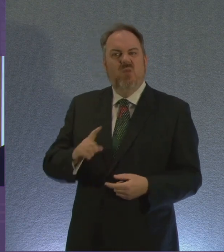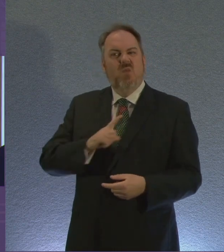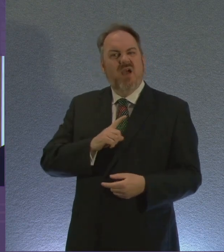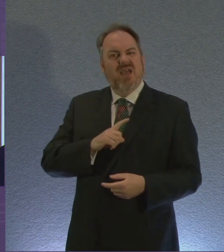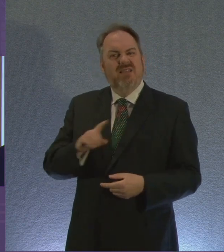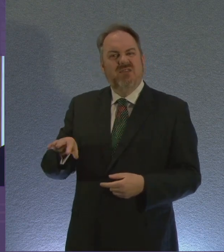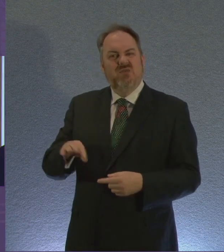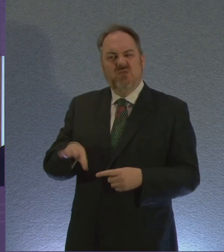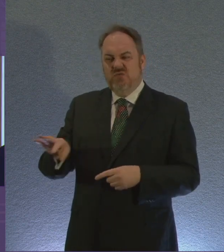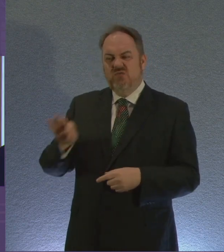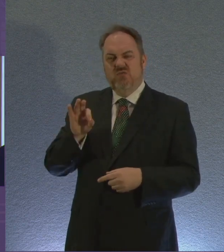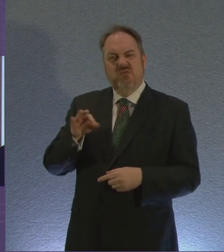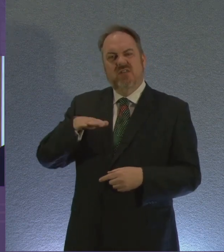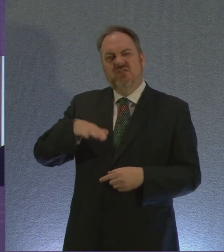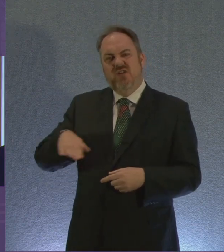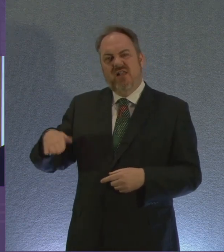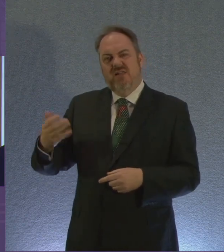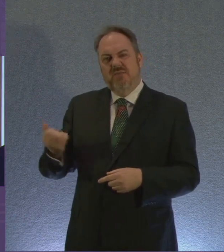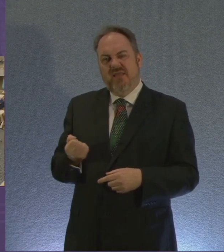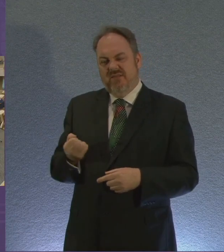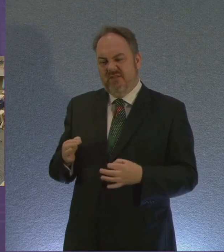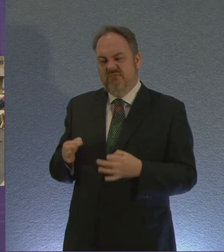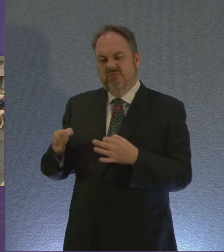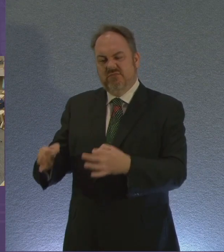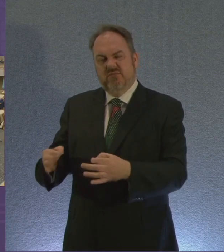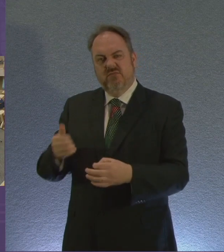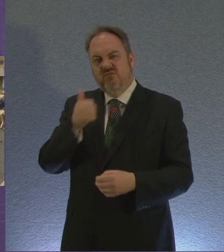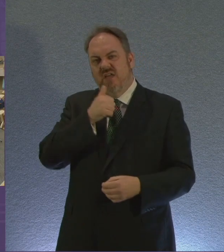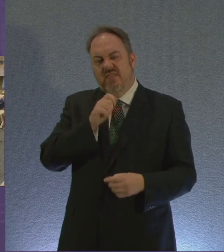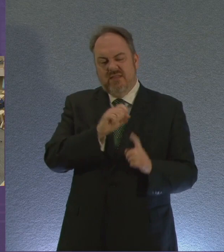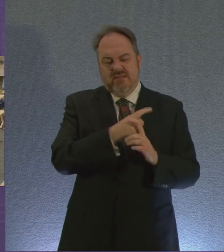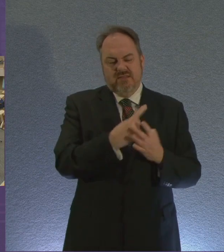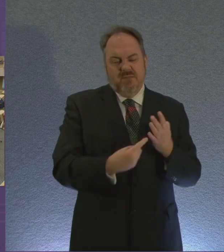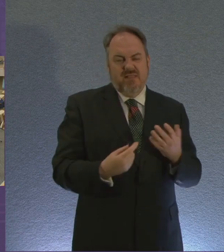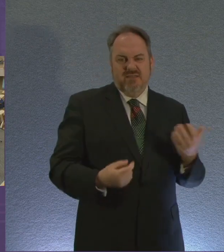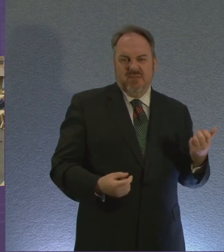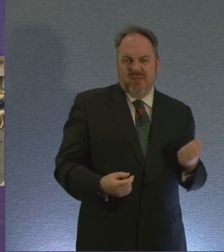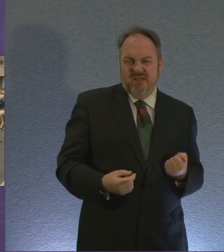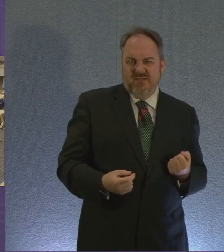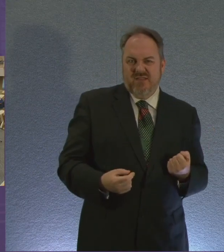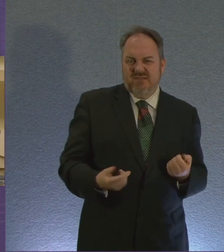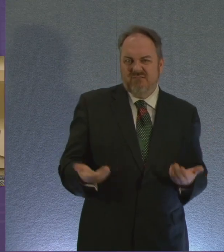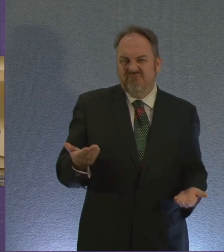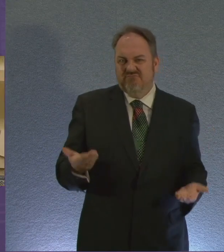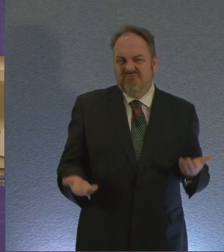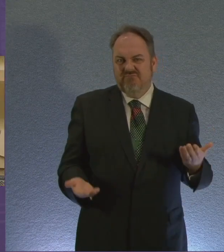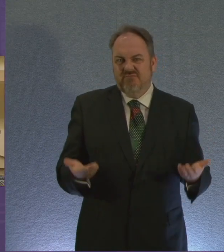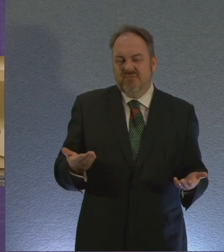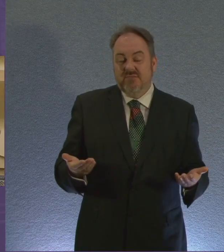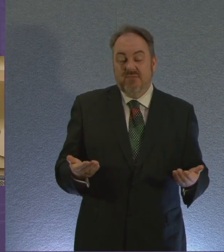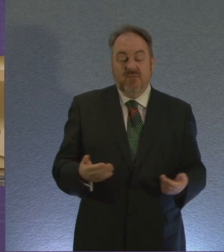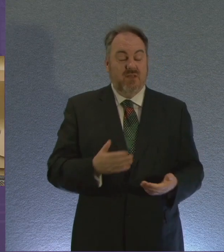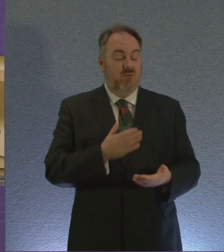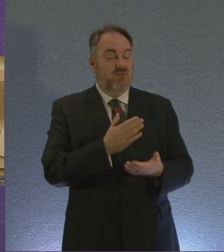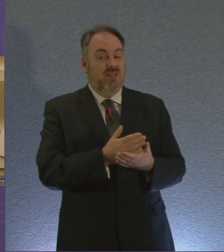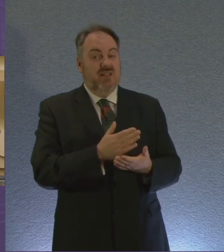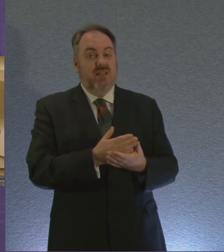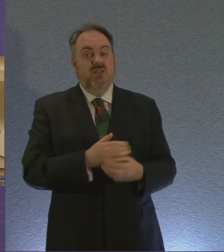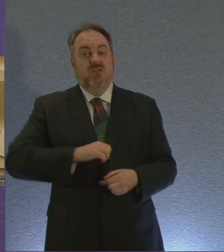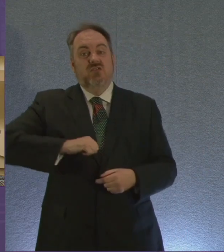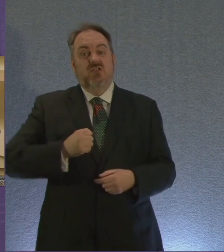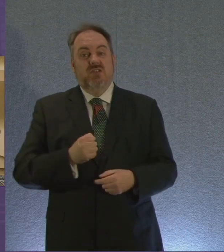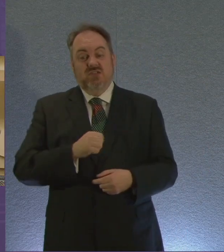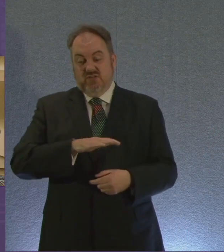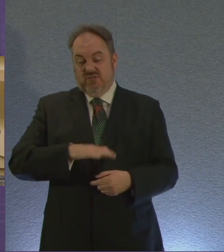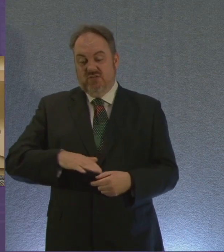over disability benefits, please? Shirley-Ann Somerville. Well, most simply, it's because the Scottish Child Payment doesn't have a reliance